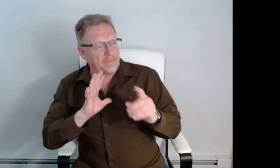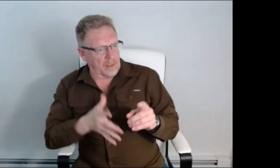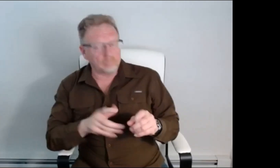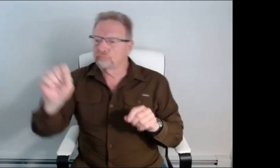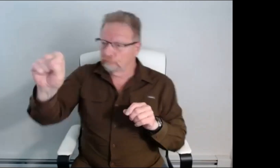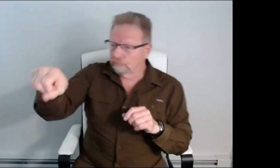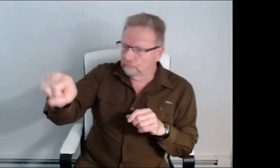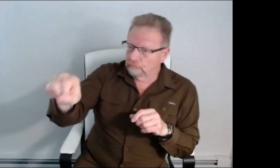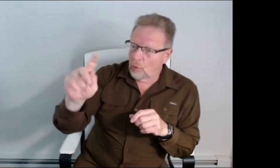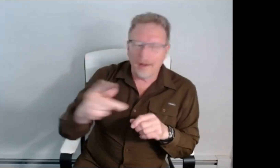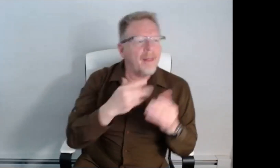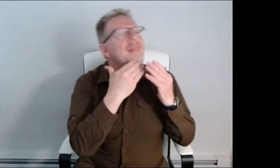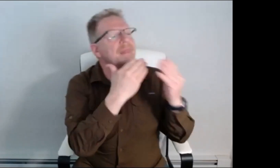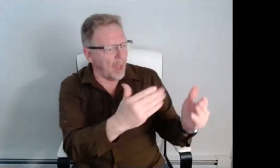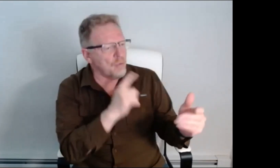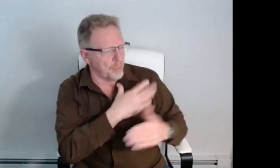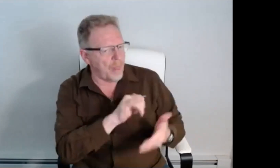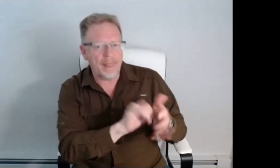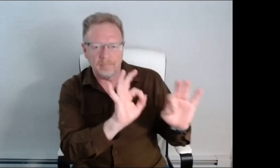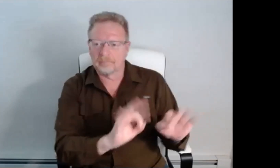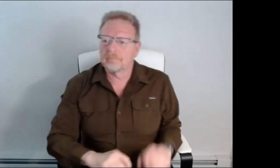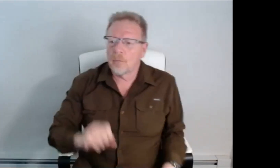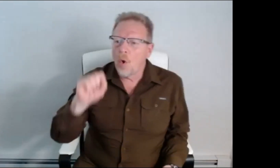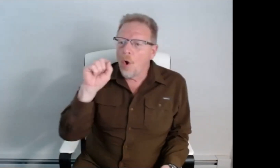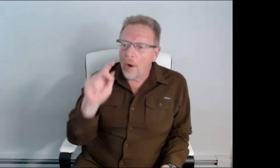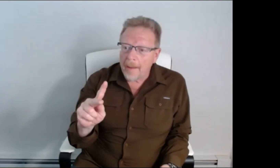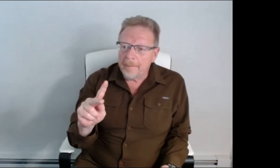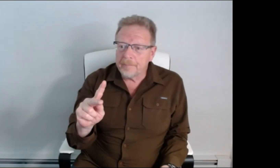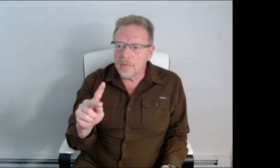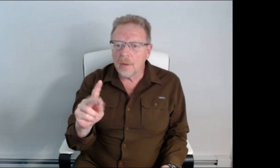Bethany. Okay. Thank you, Ernest.